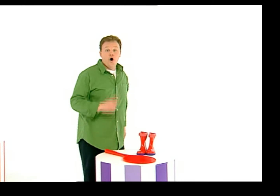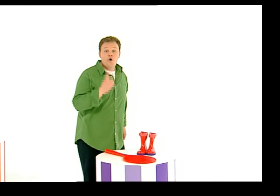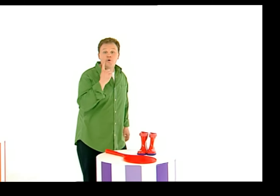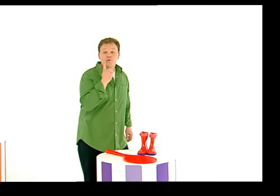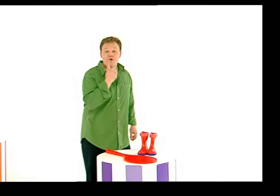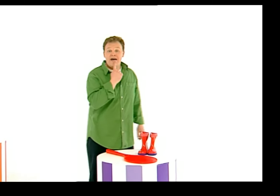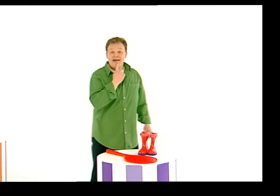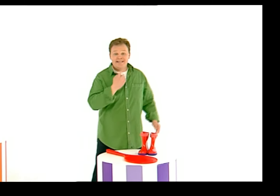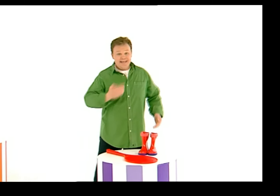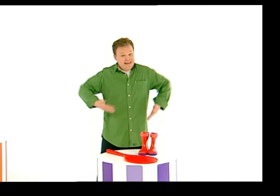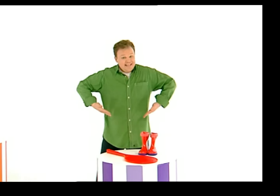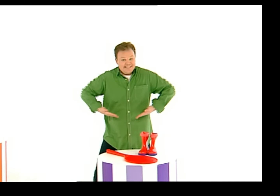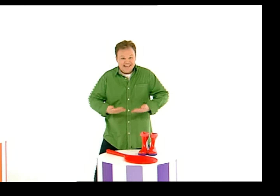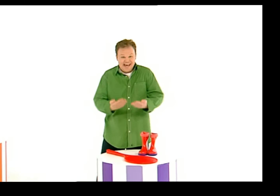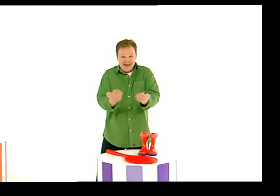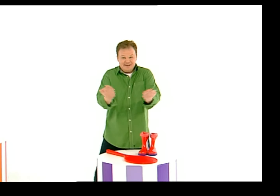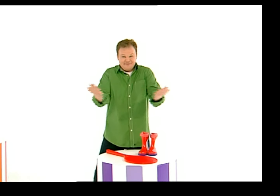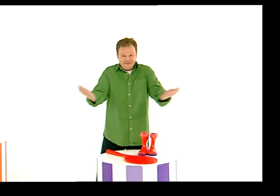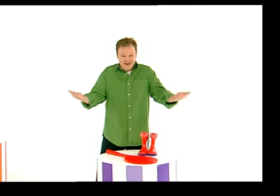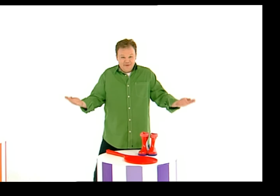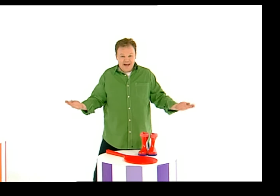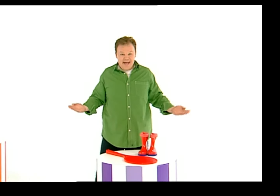Oh, red is everywhere.